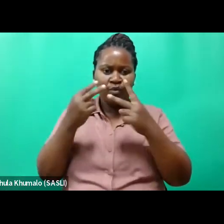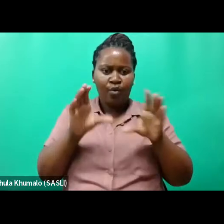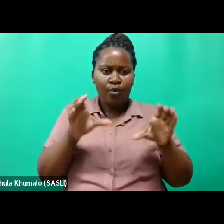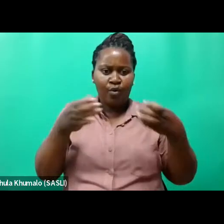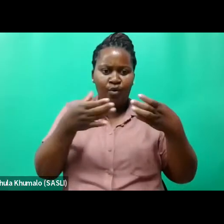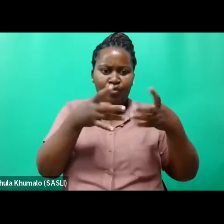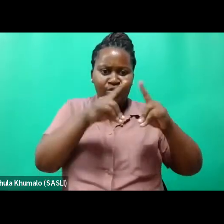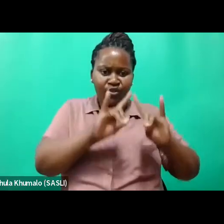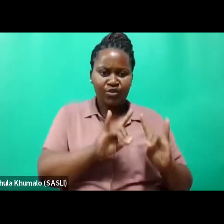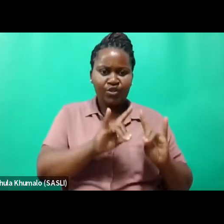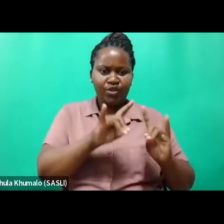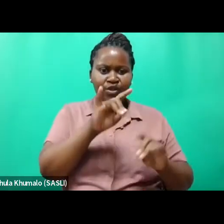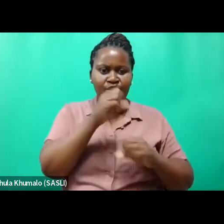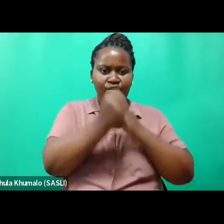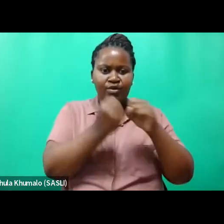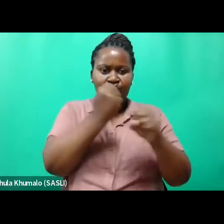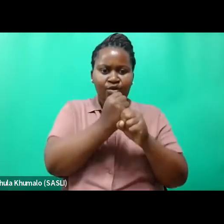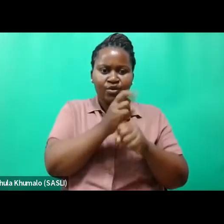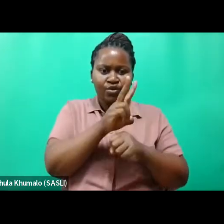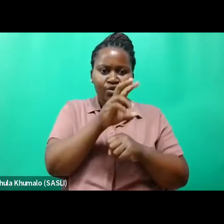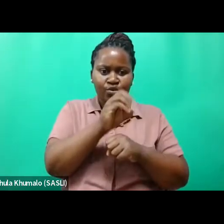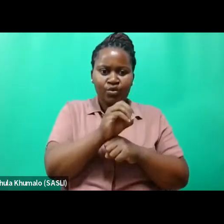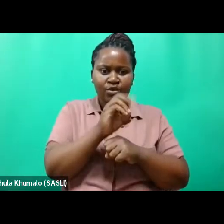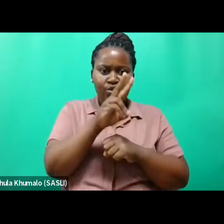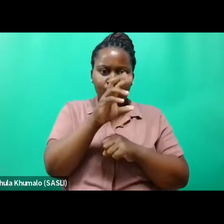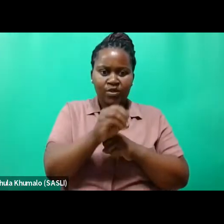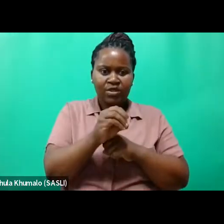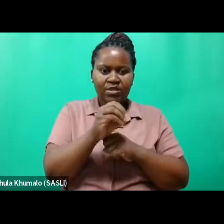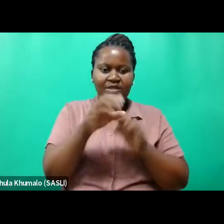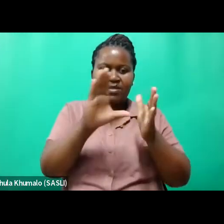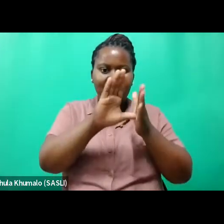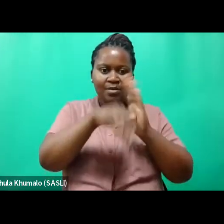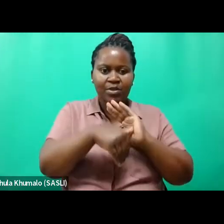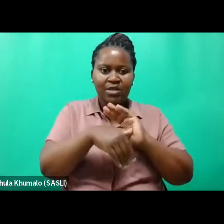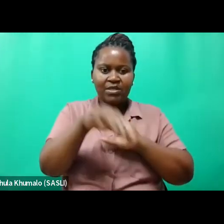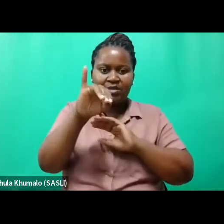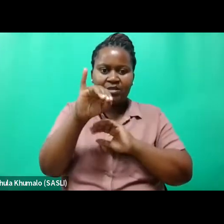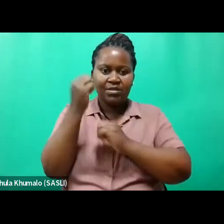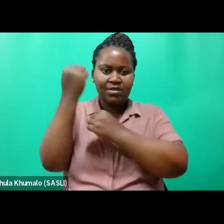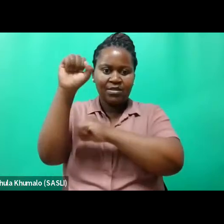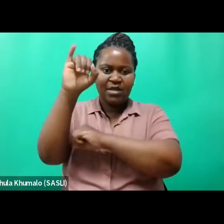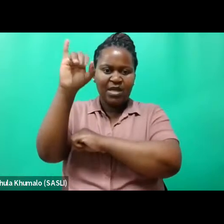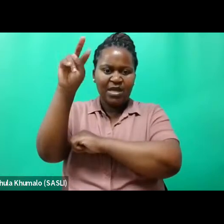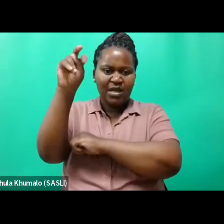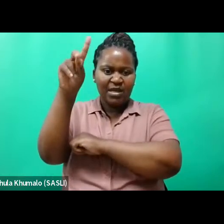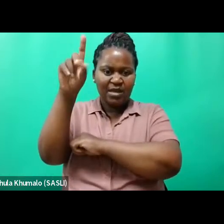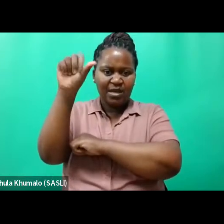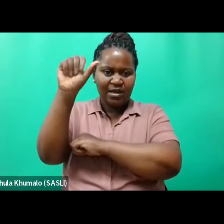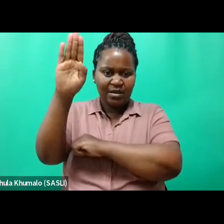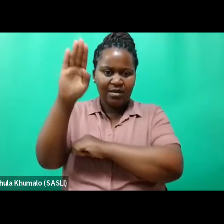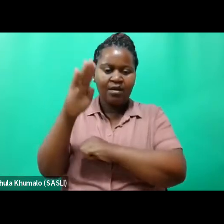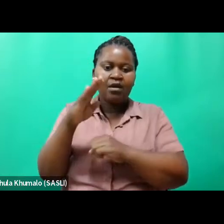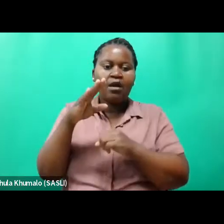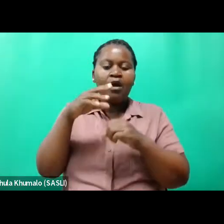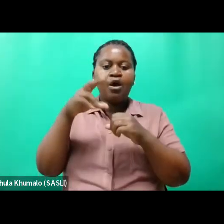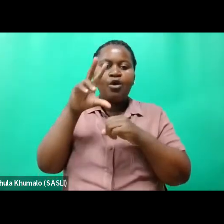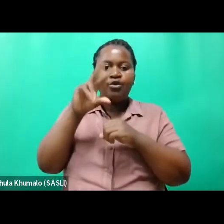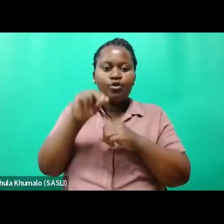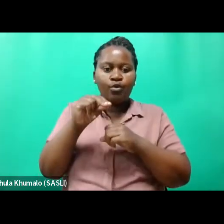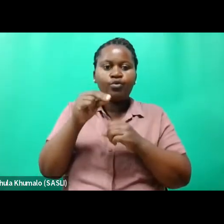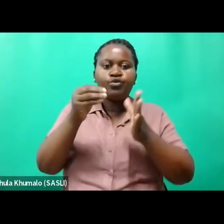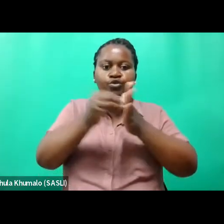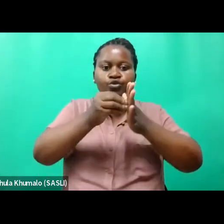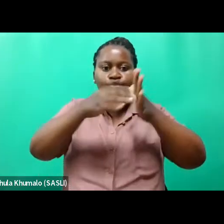The 2020 Disability Indaba, which was themed No Student Will Be Left Behind,